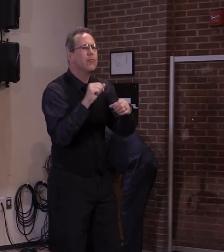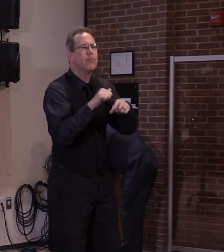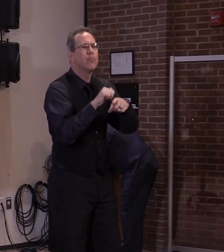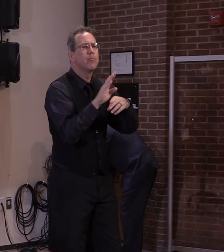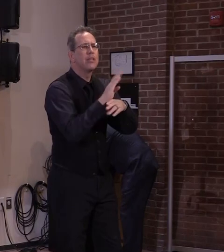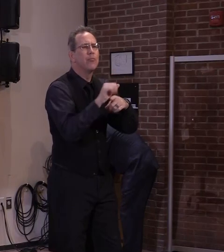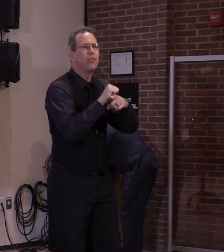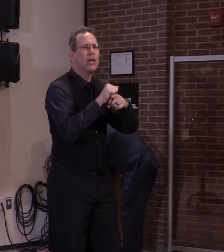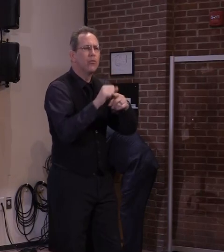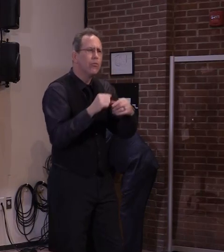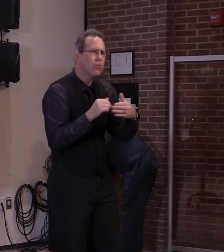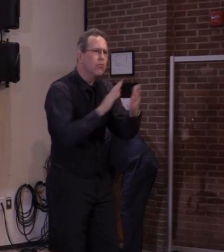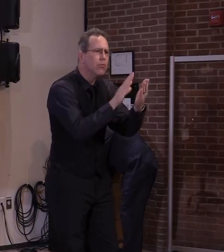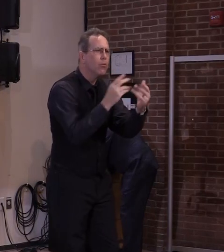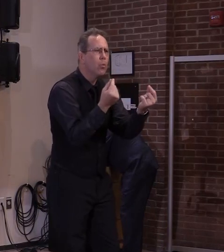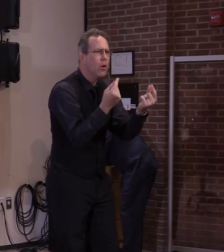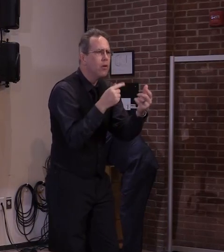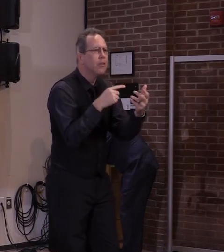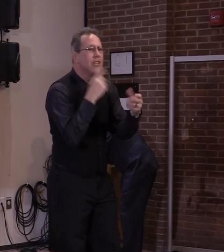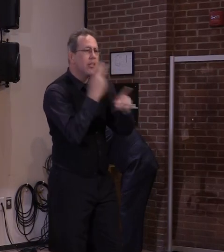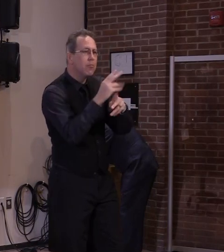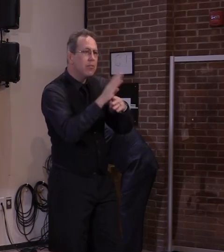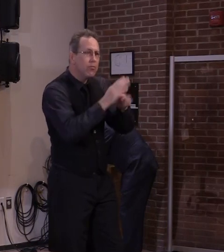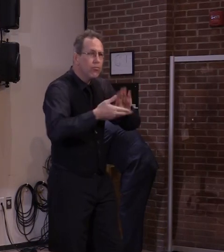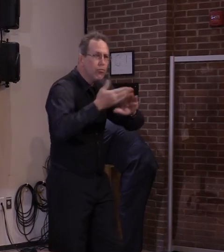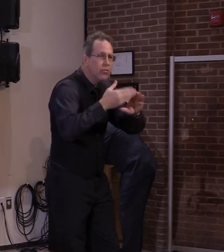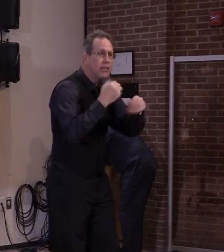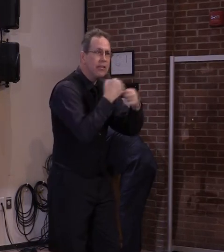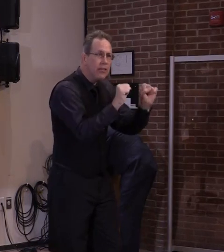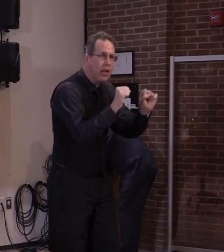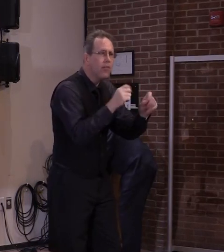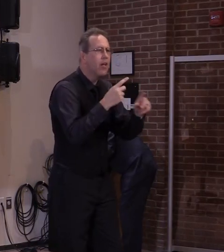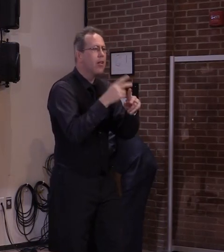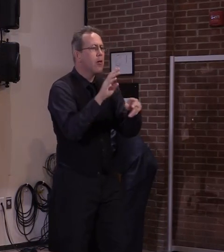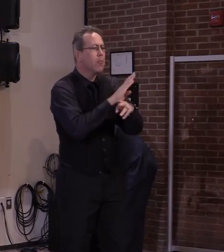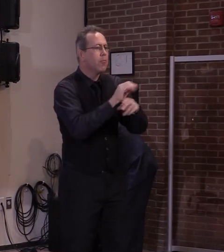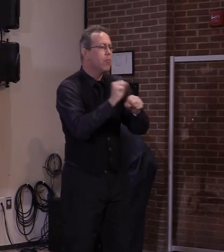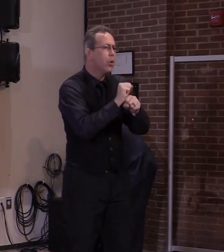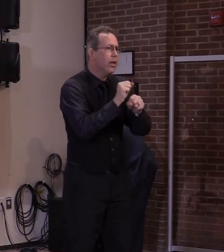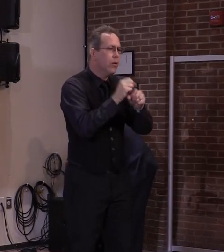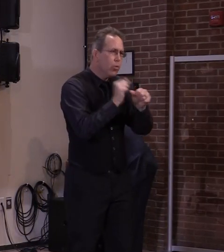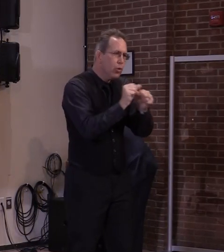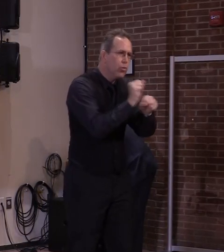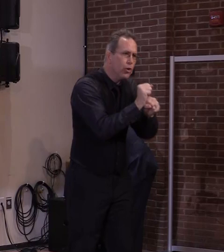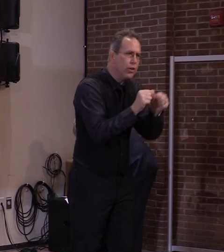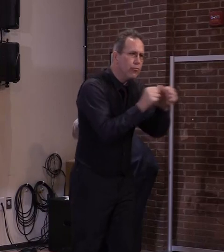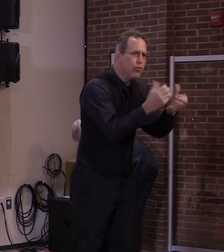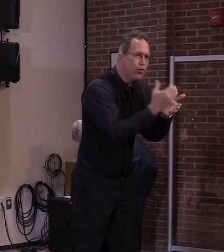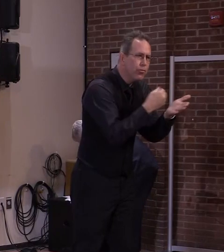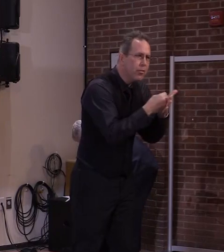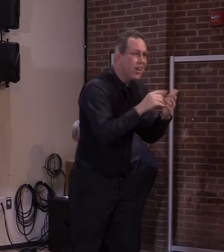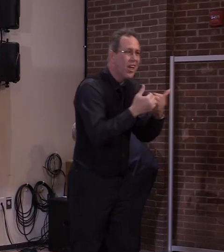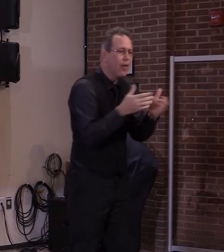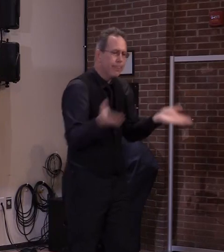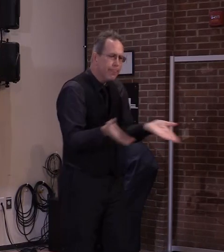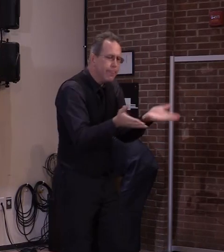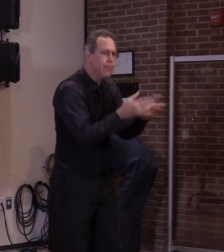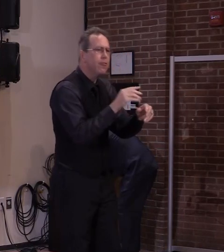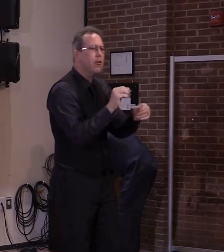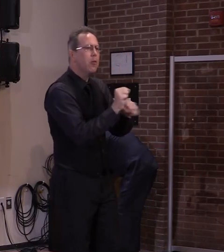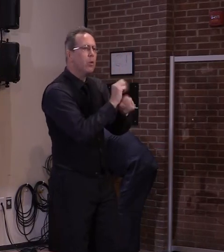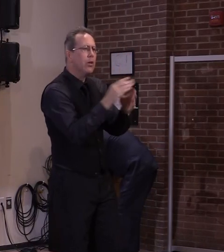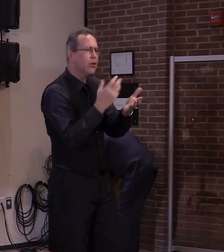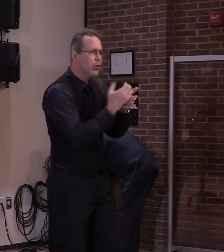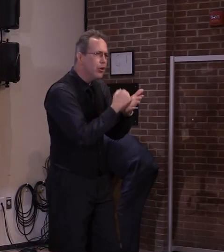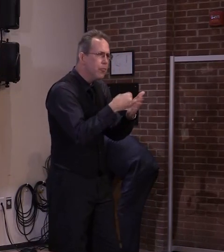for motivating employees to get vaccinated, which eliminates their need to quarantine if they are identified as a close contact